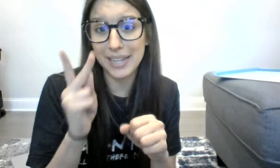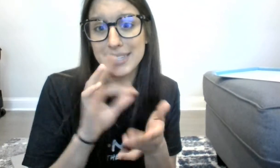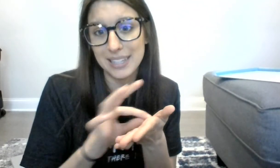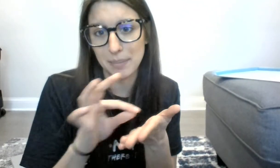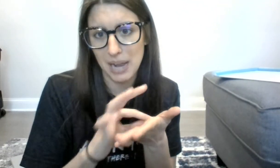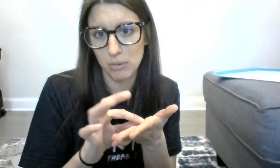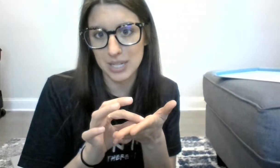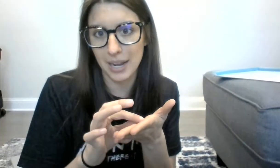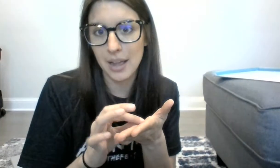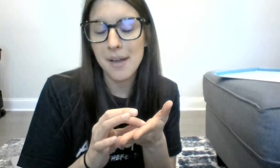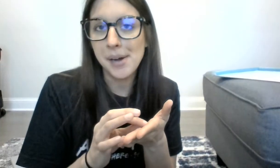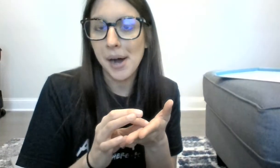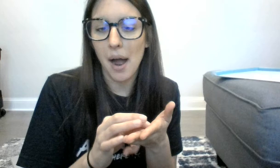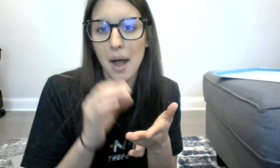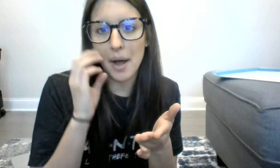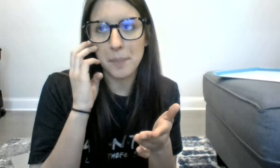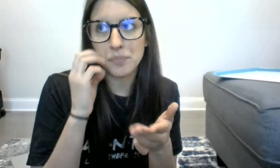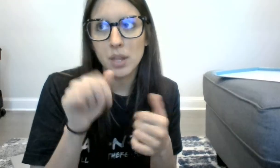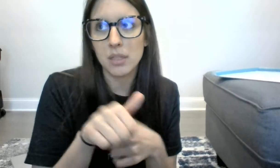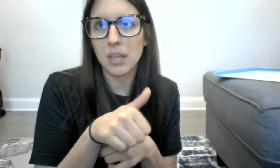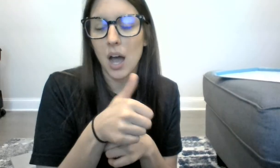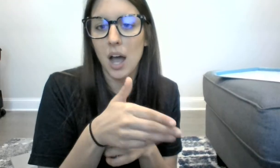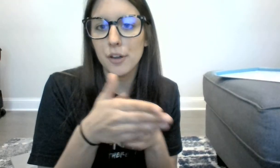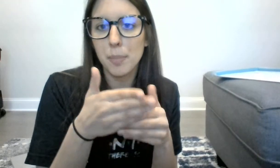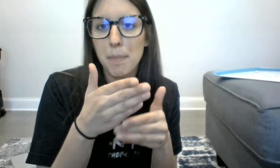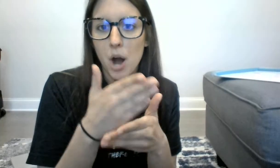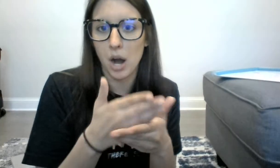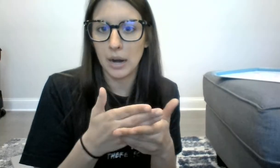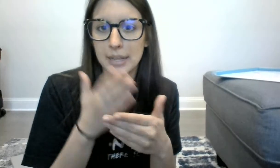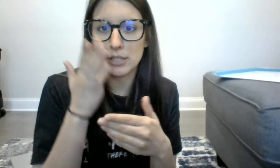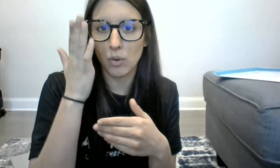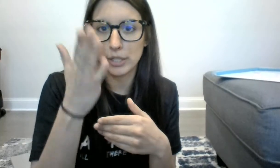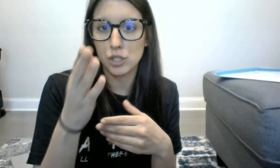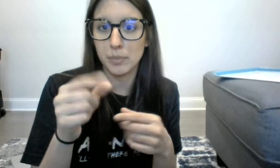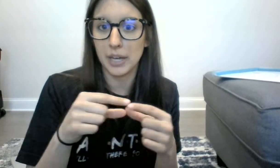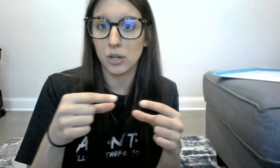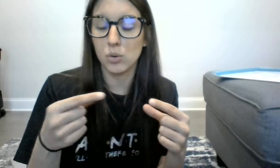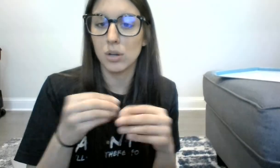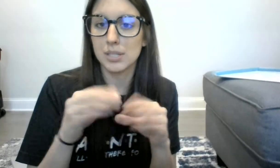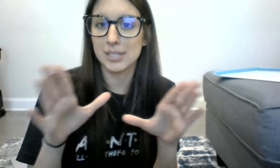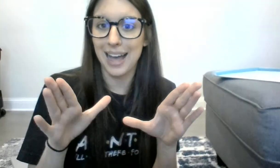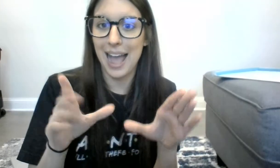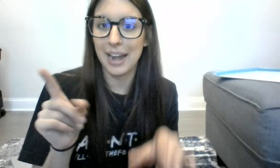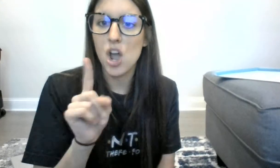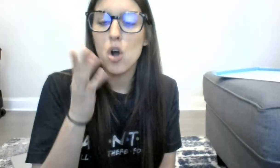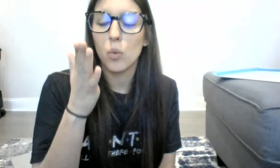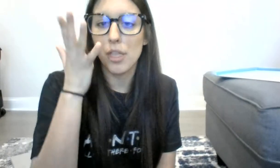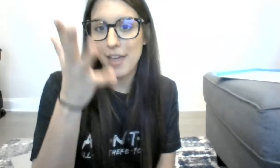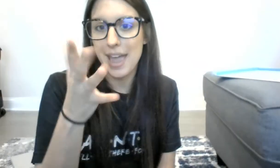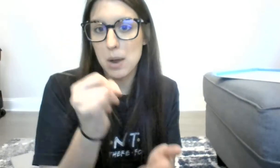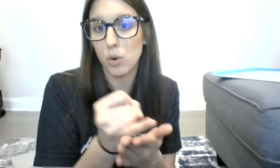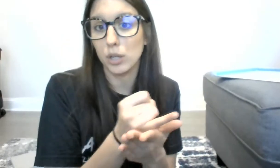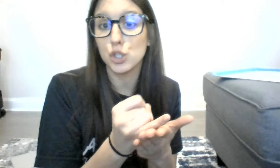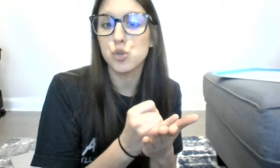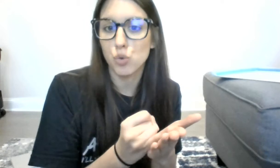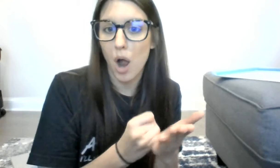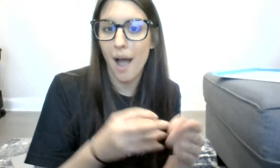them counting. The other part is going to be a Google slide where they will draw in